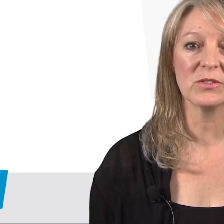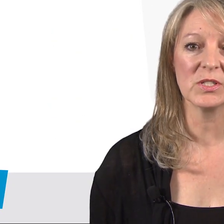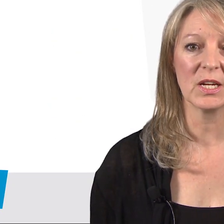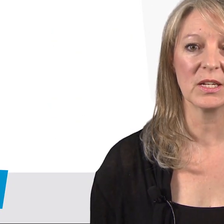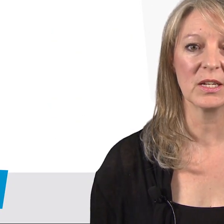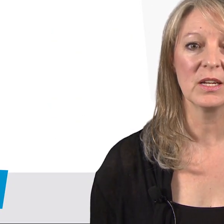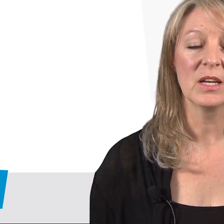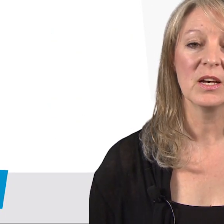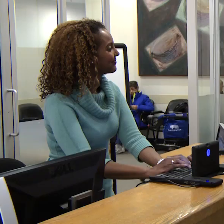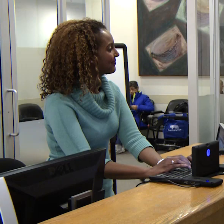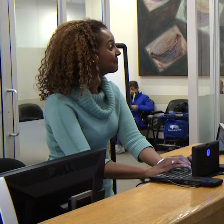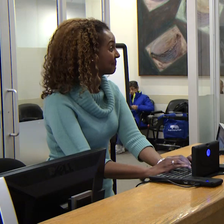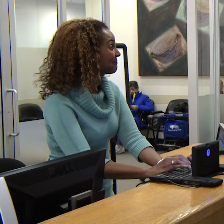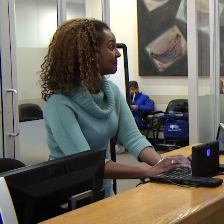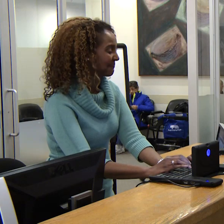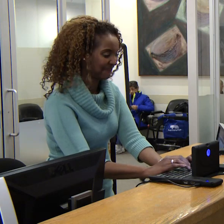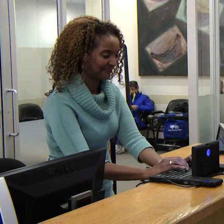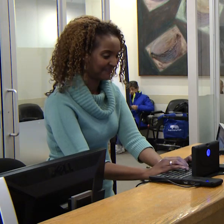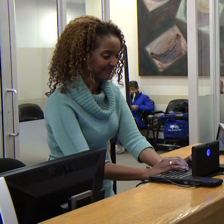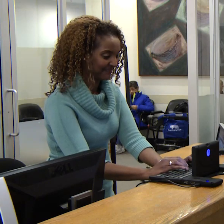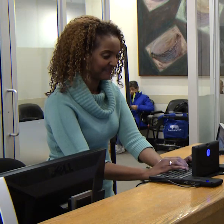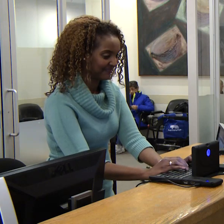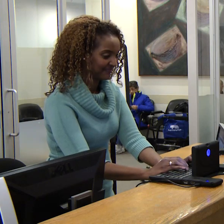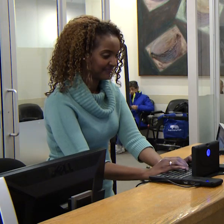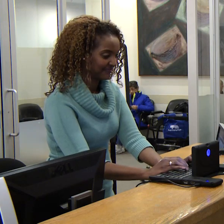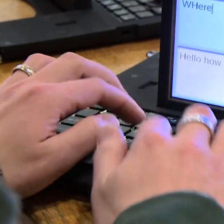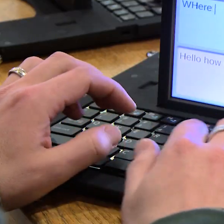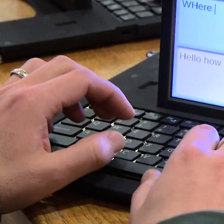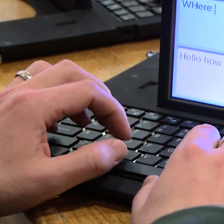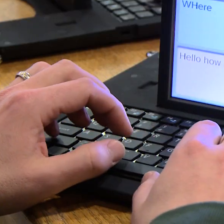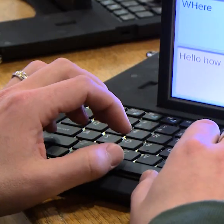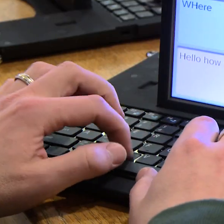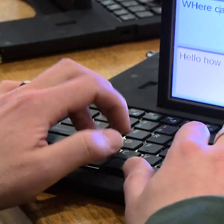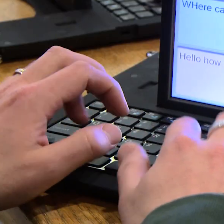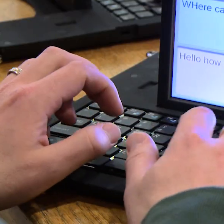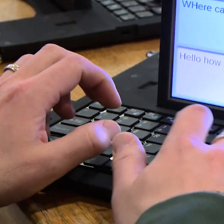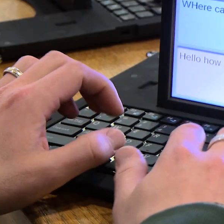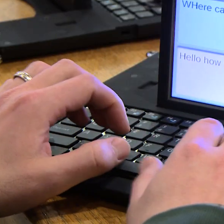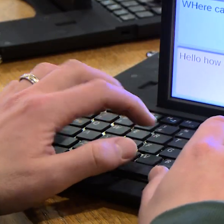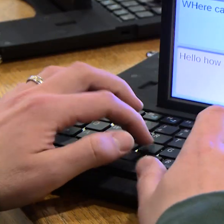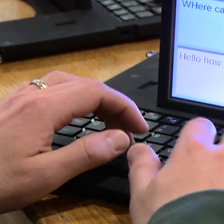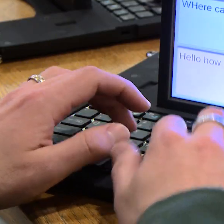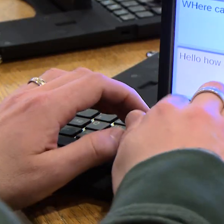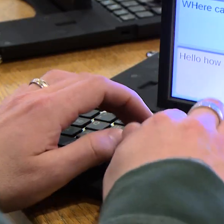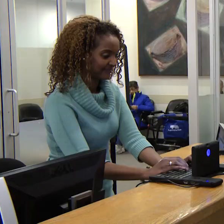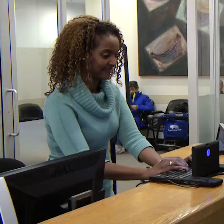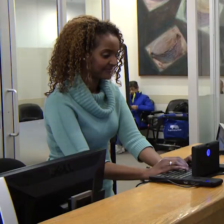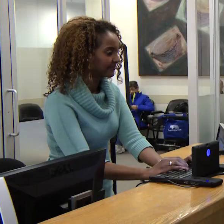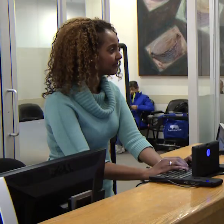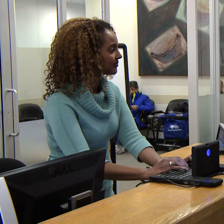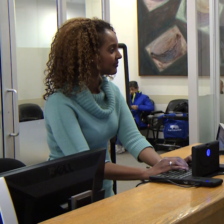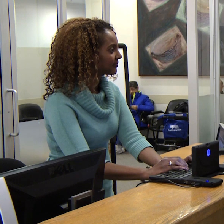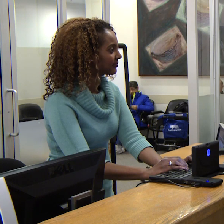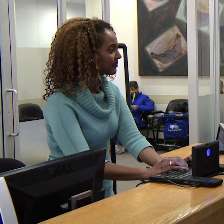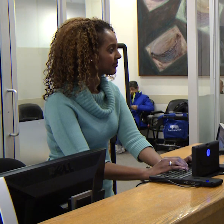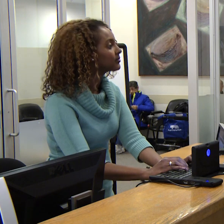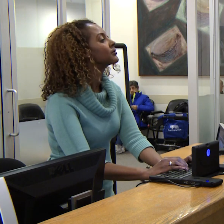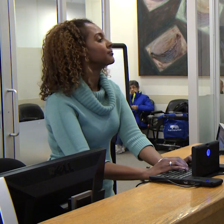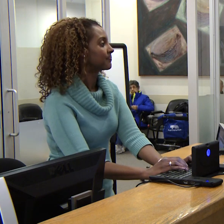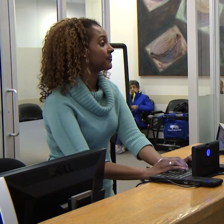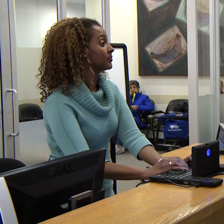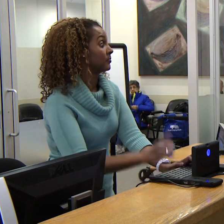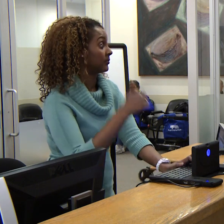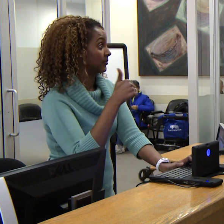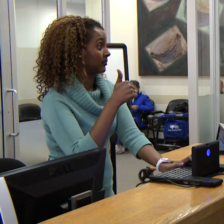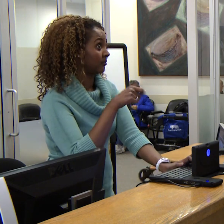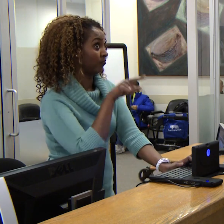a better understanding of where you can incorporate technology in your facility, in areas such as when you provide customer